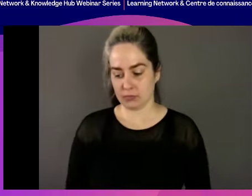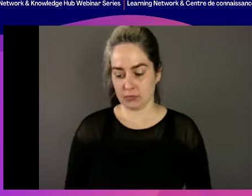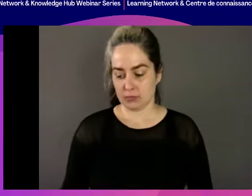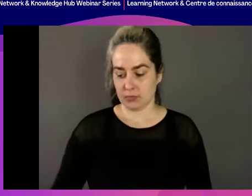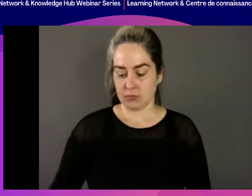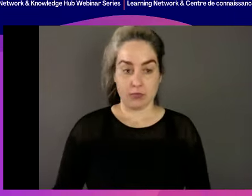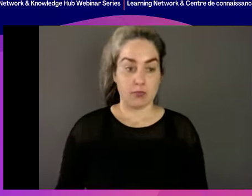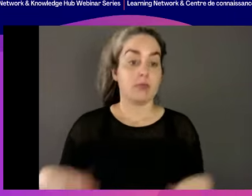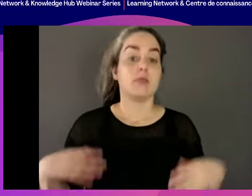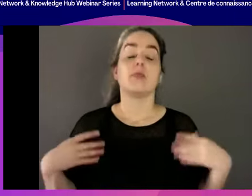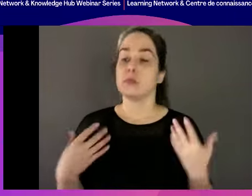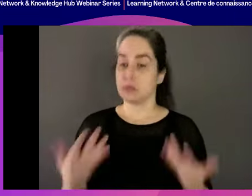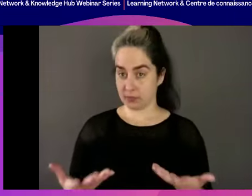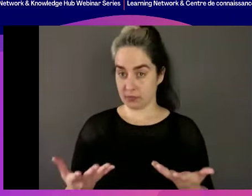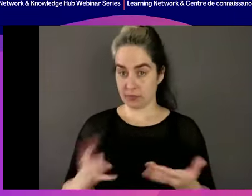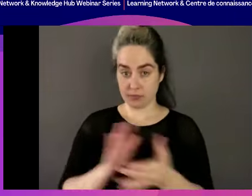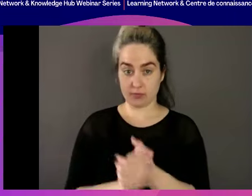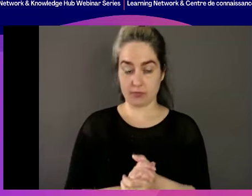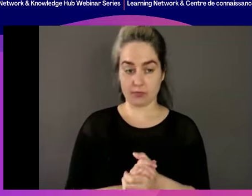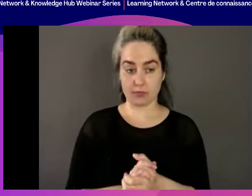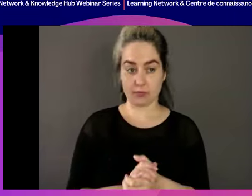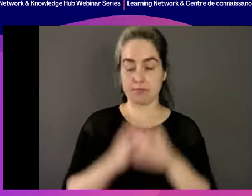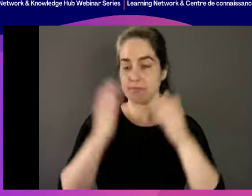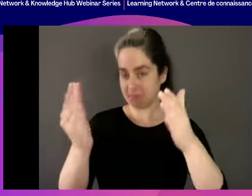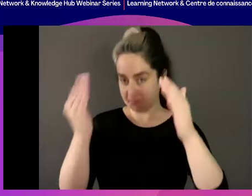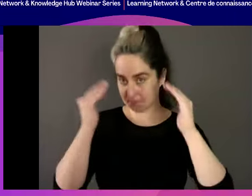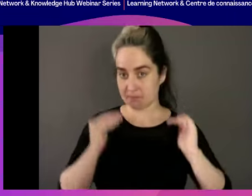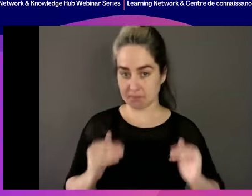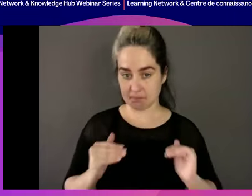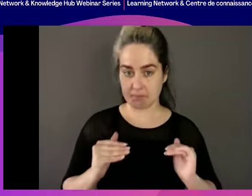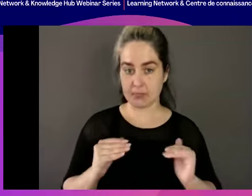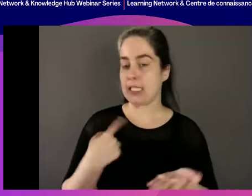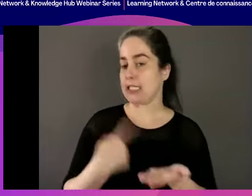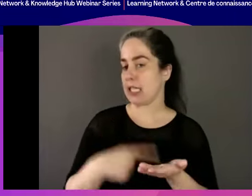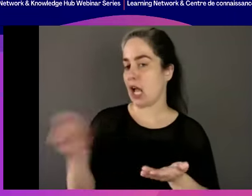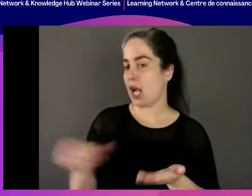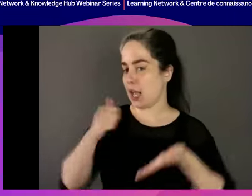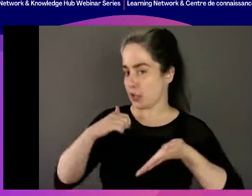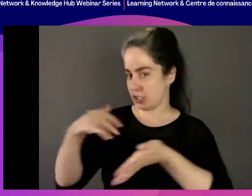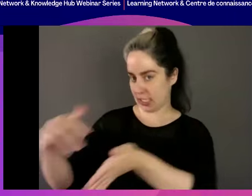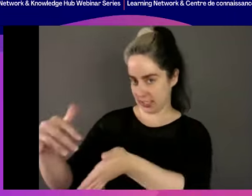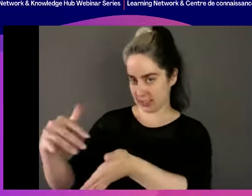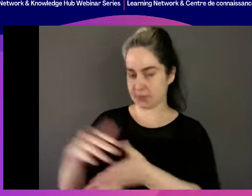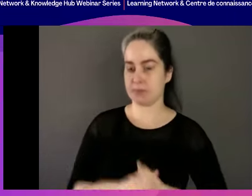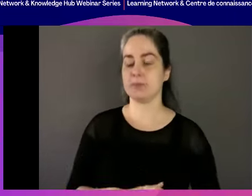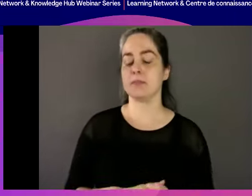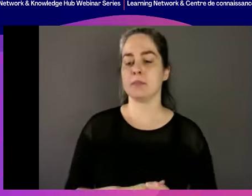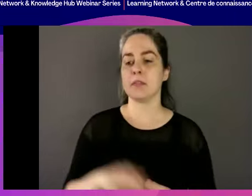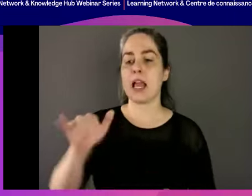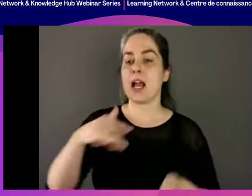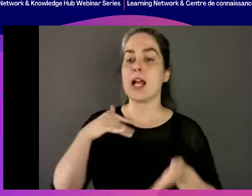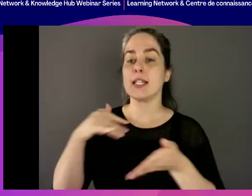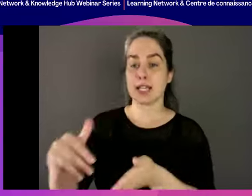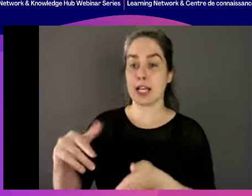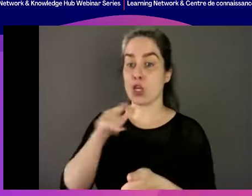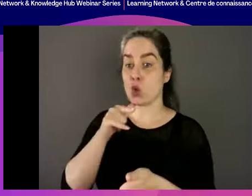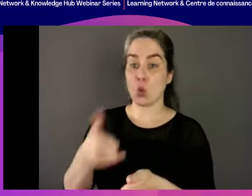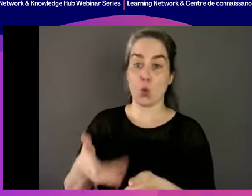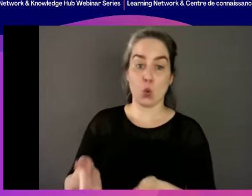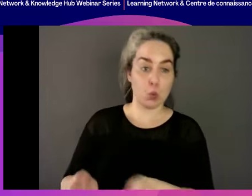And so this kind of leads me to talk about another study, a study that we did that was commissioned by the Aboriginal